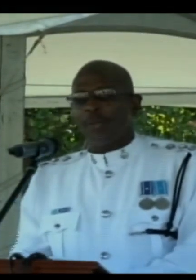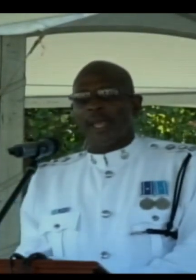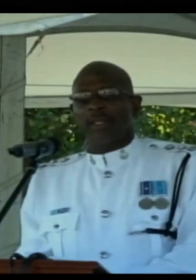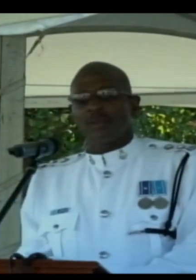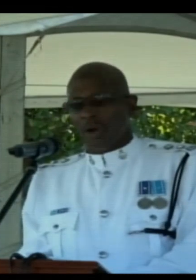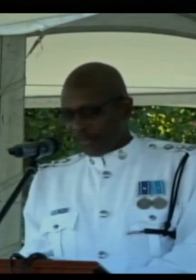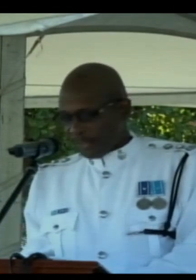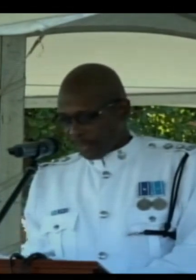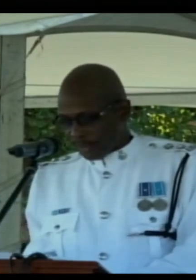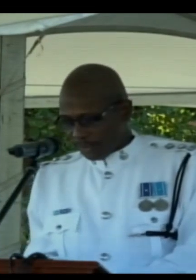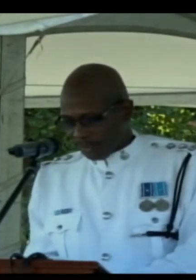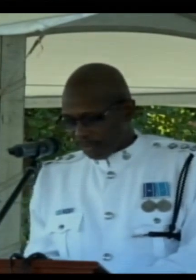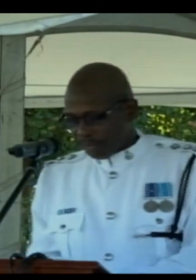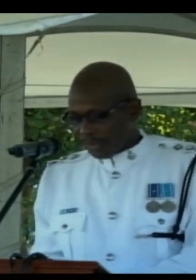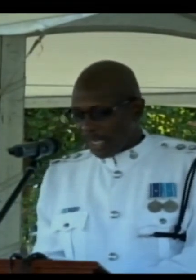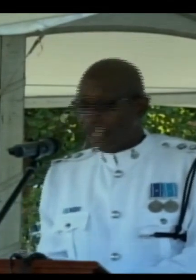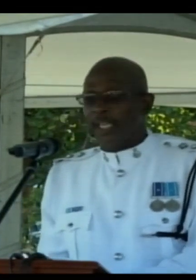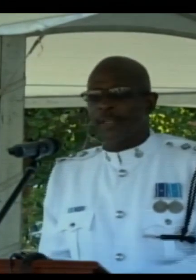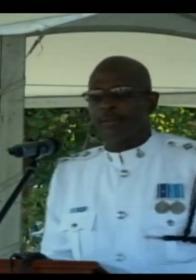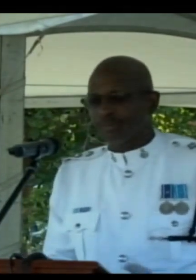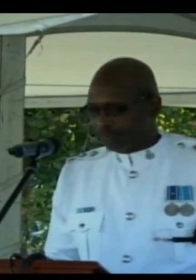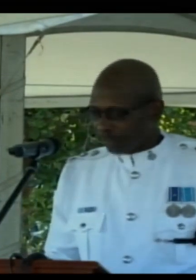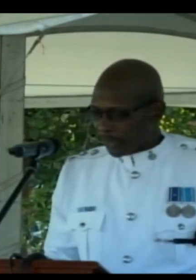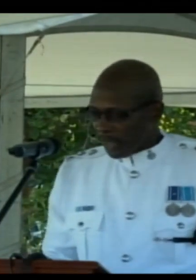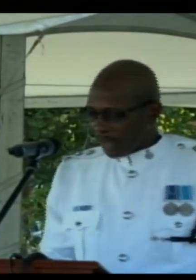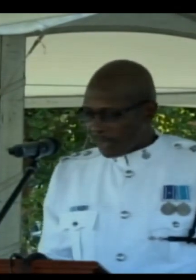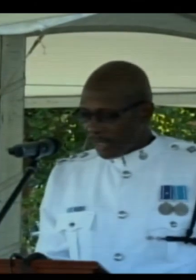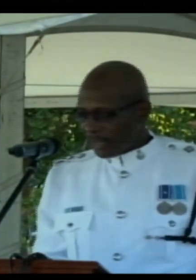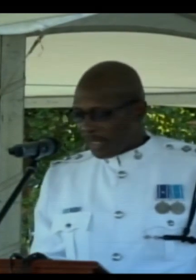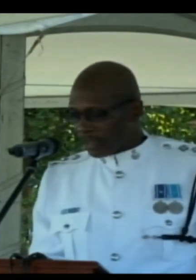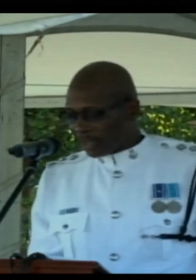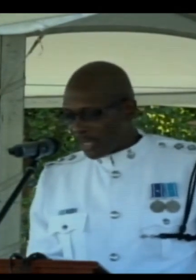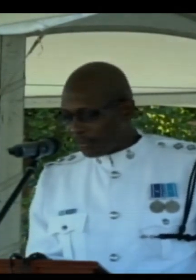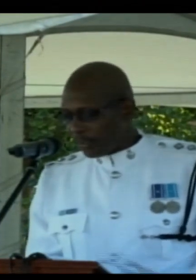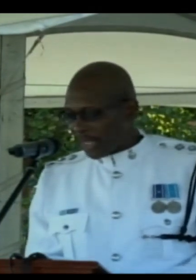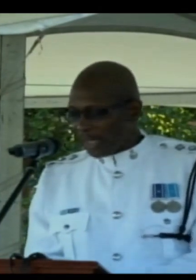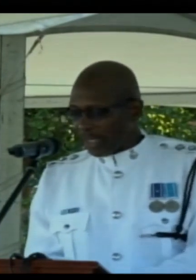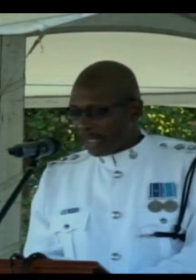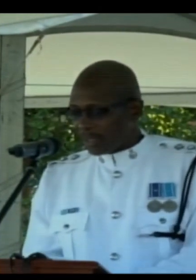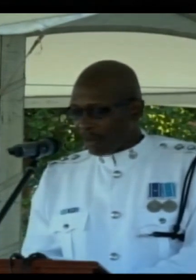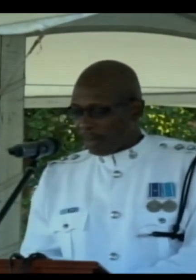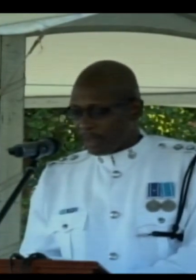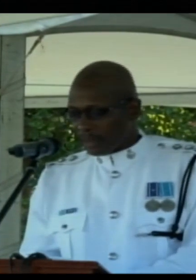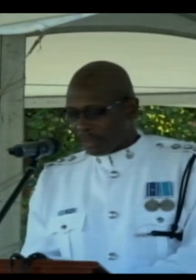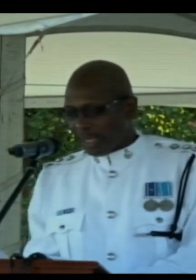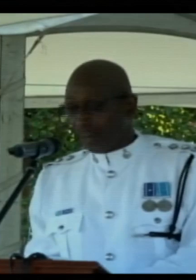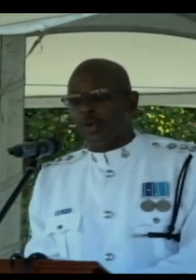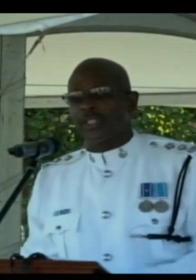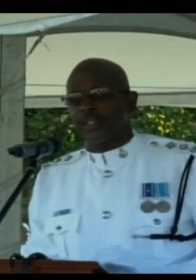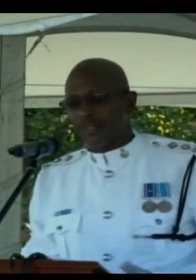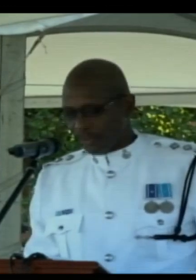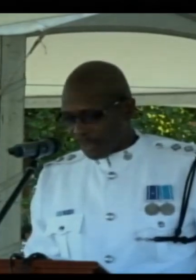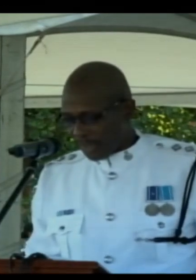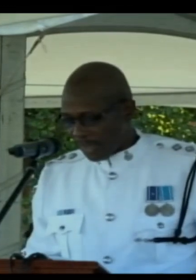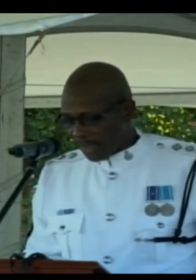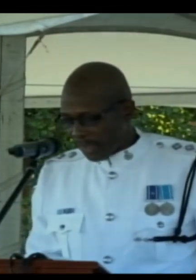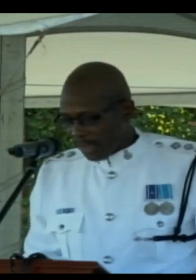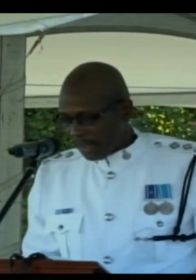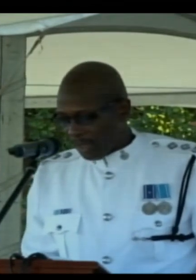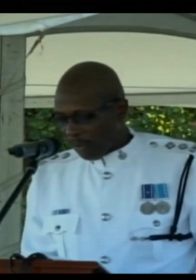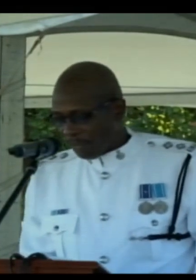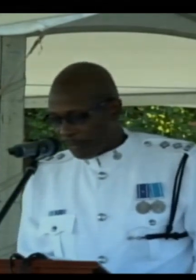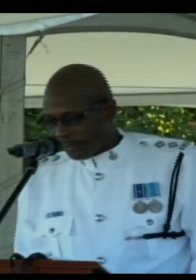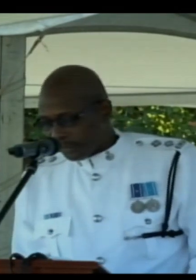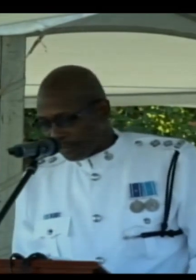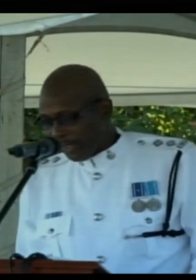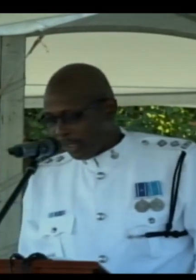RGPF compliant officers. Yet again, 60 successful candidates commenced that process.